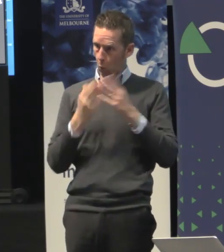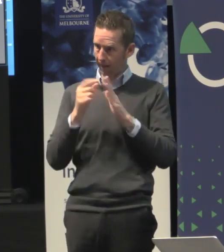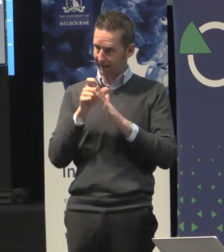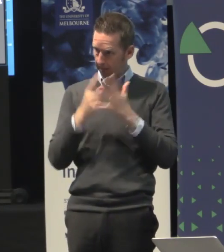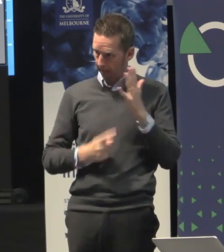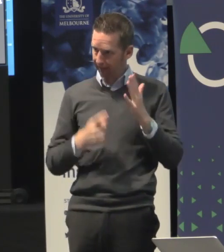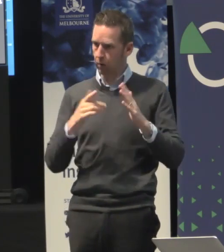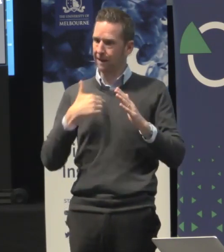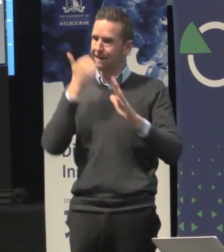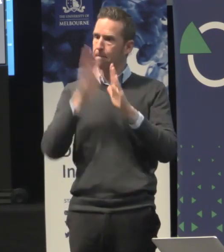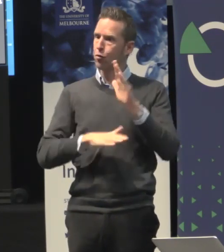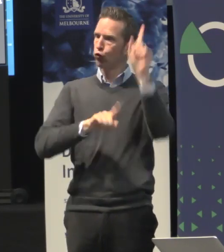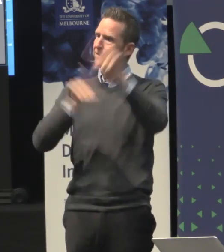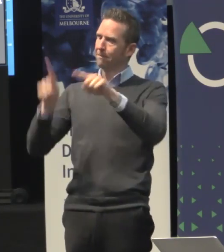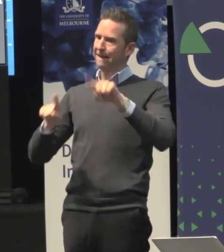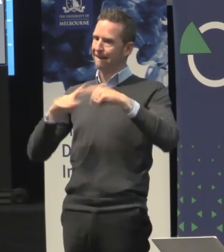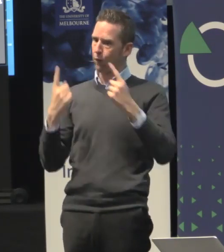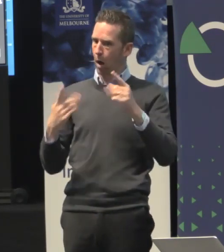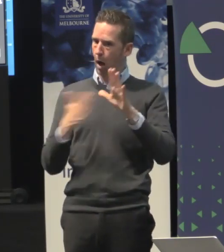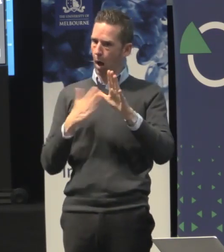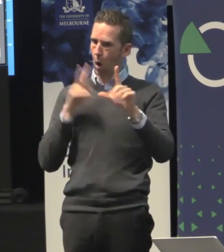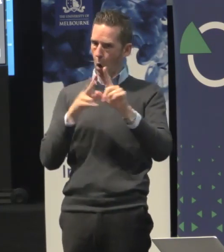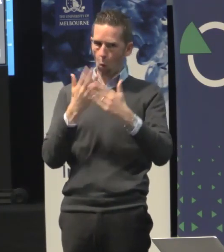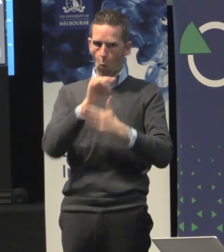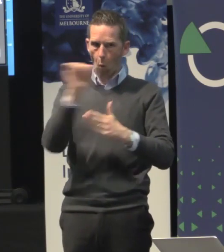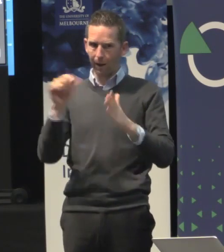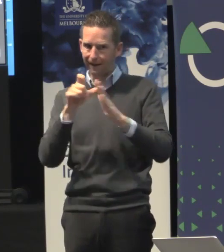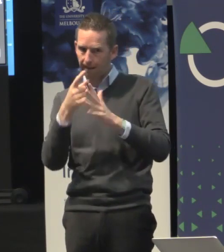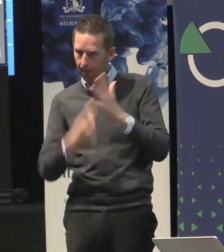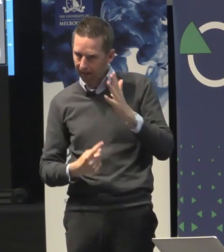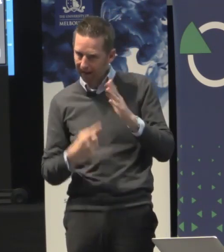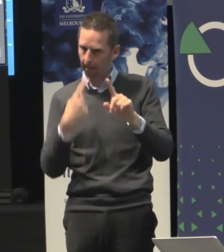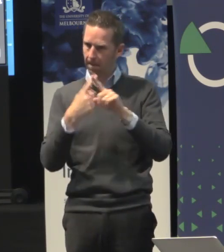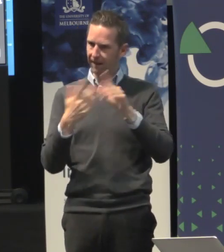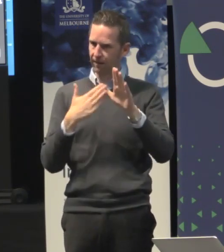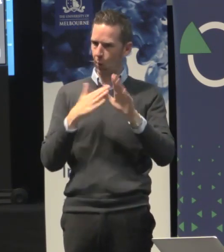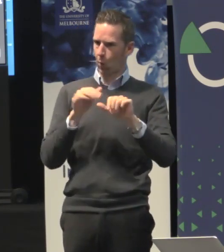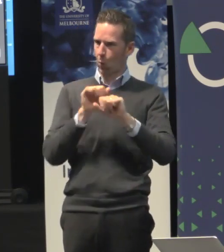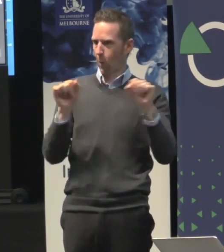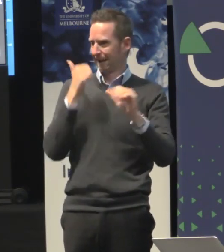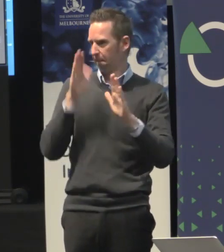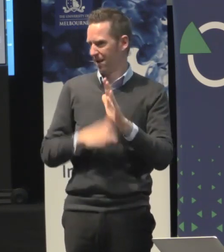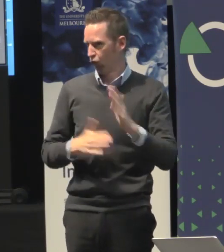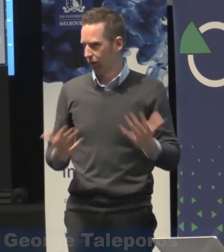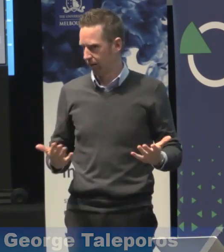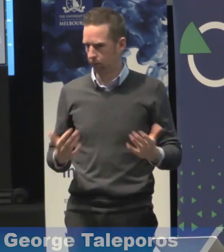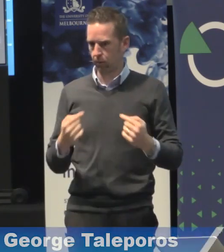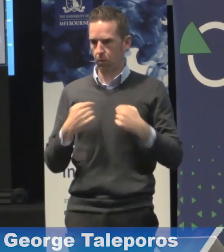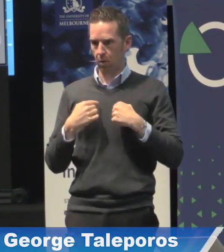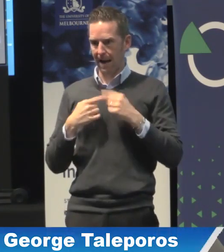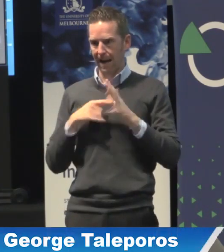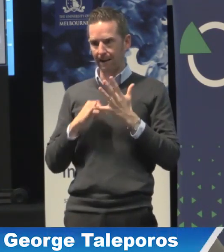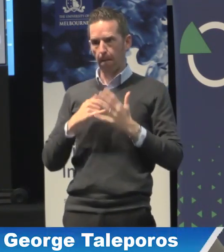it's different depending on your disability and also your experience as a